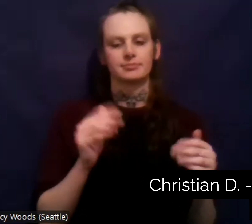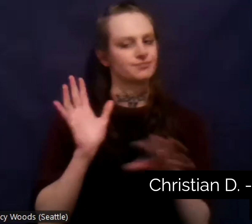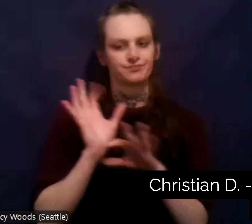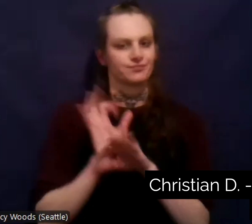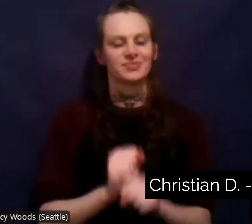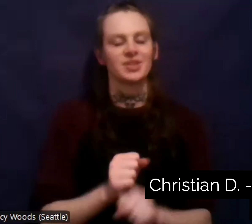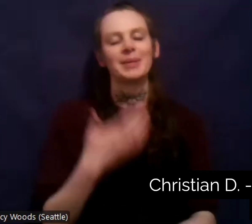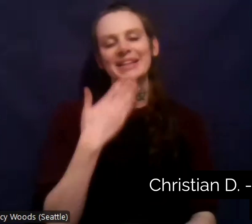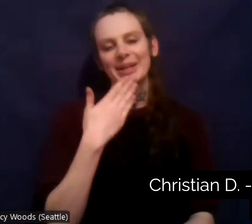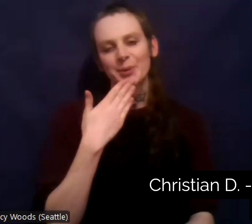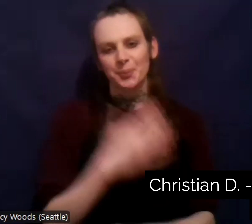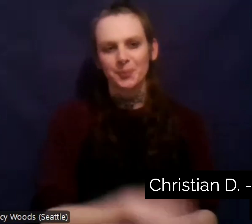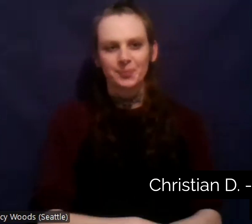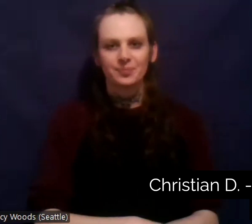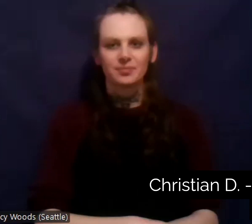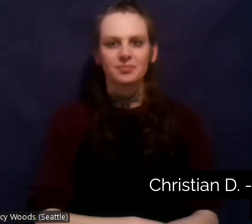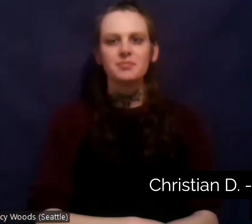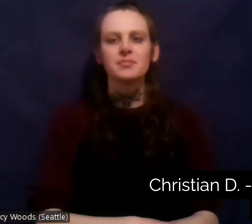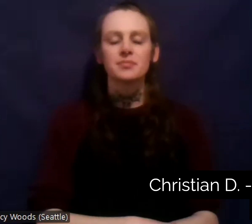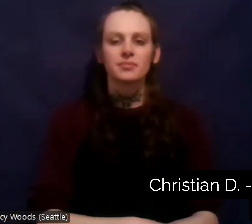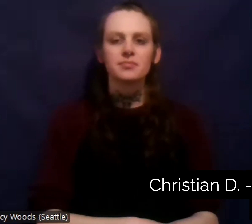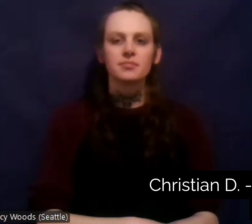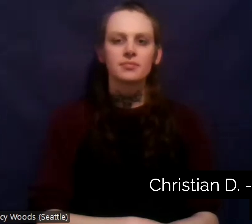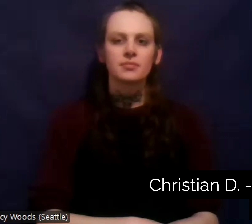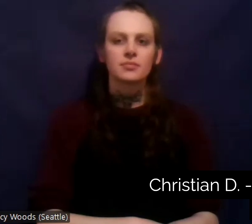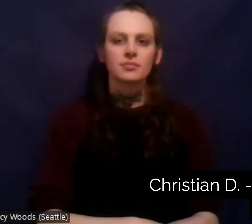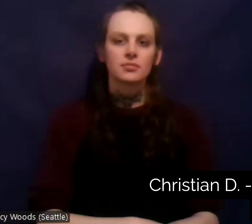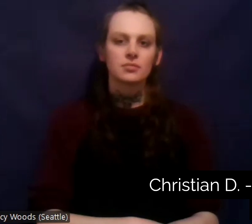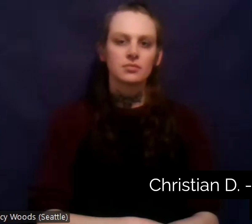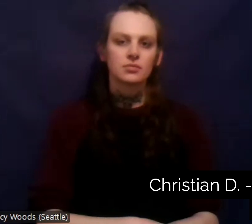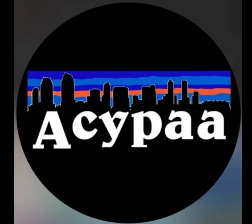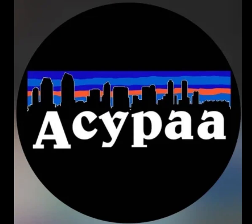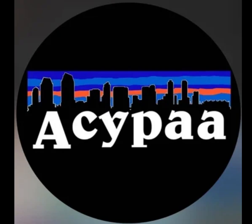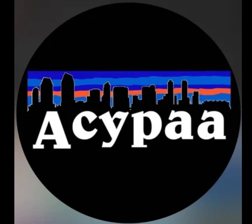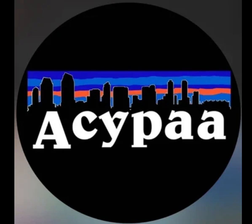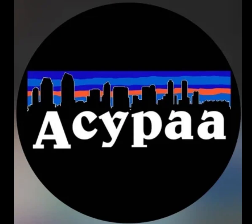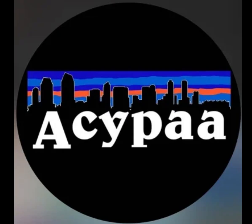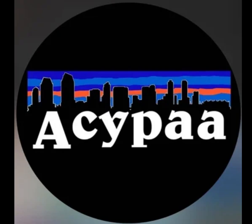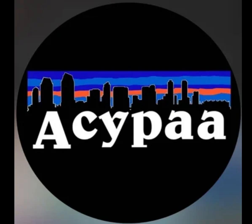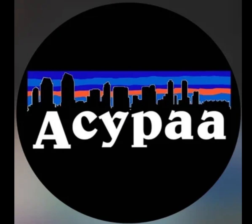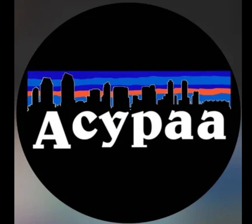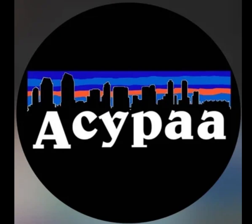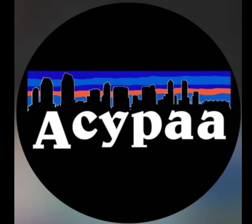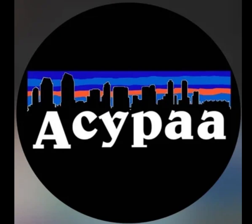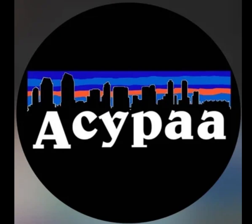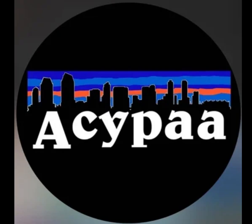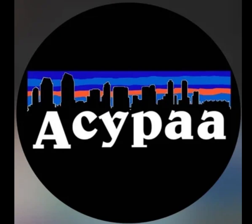thank you. Thank you.